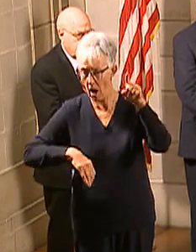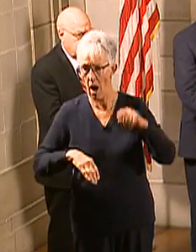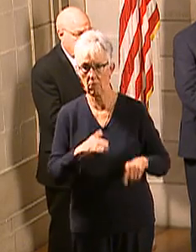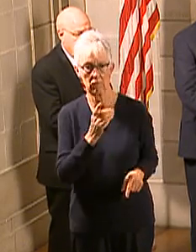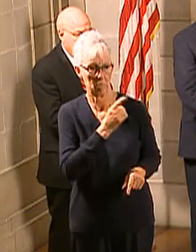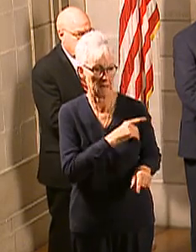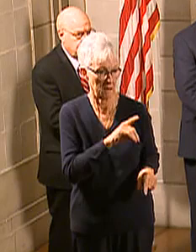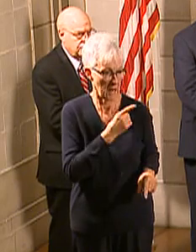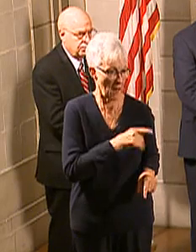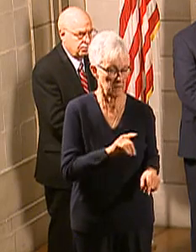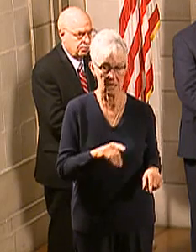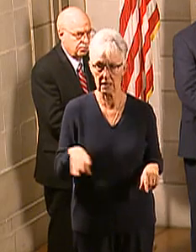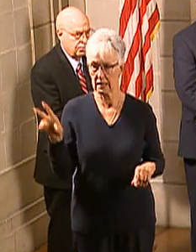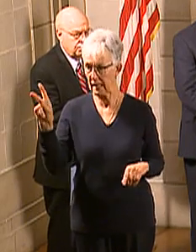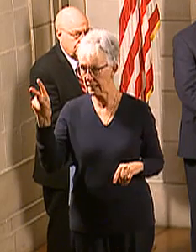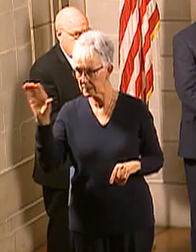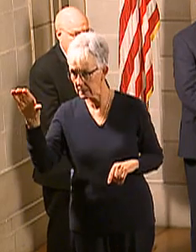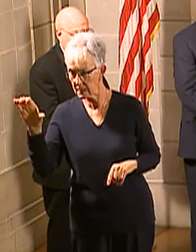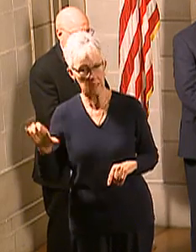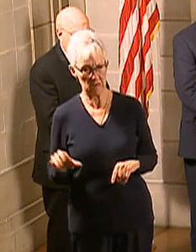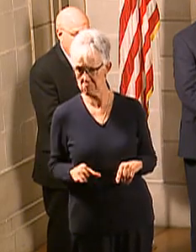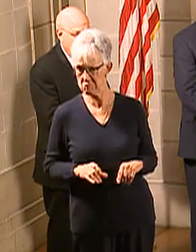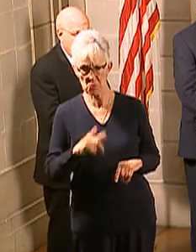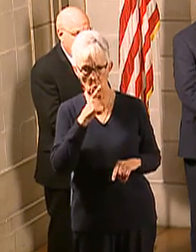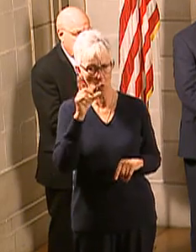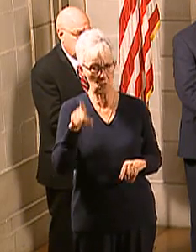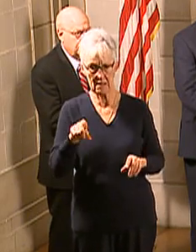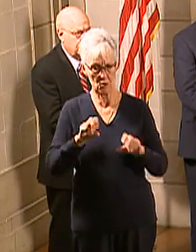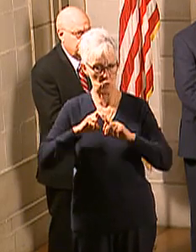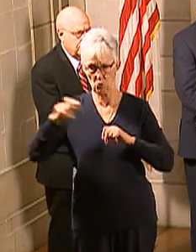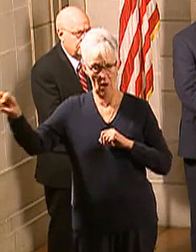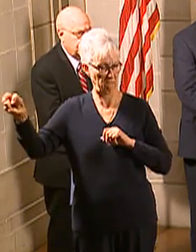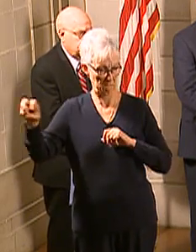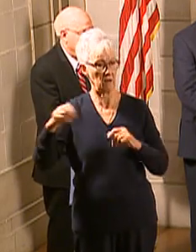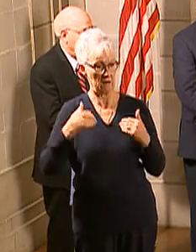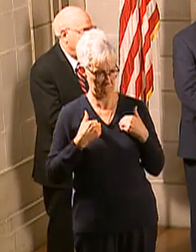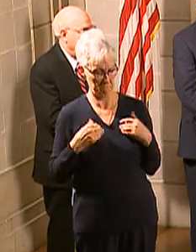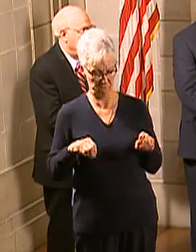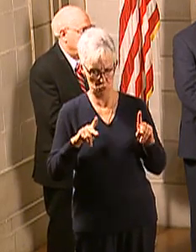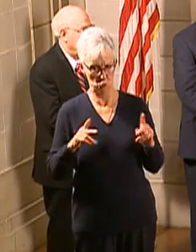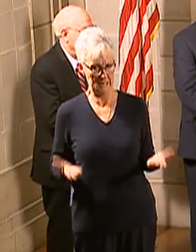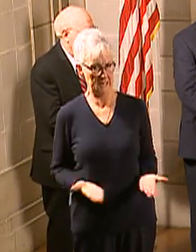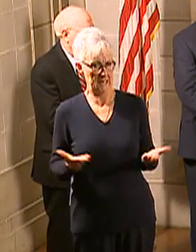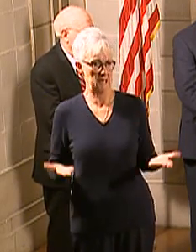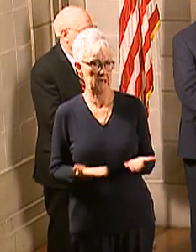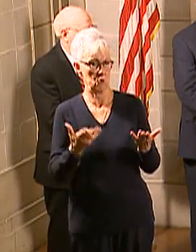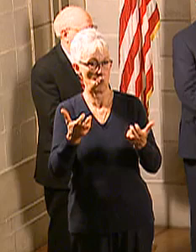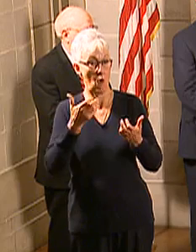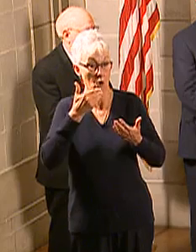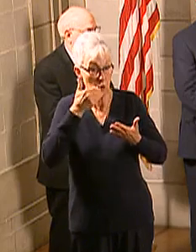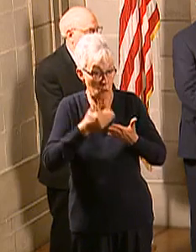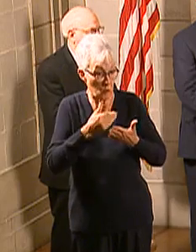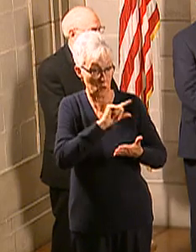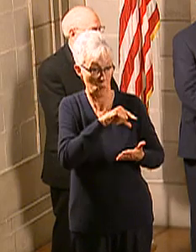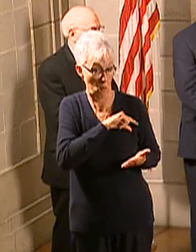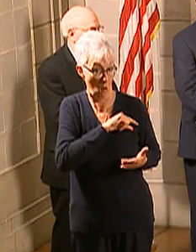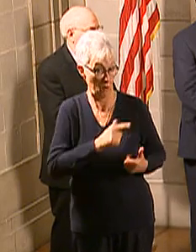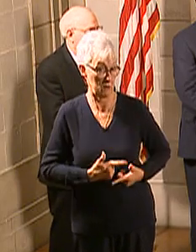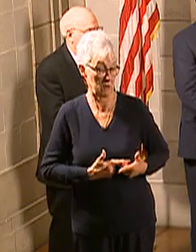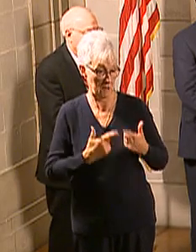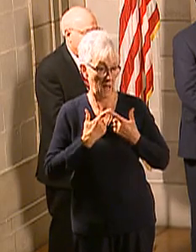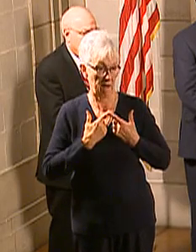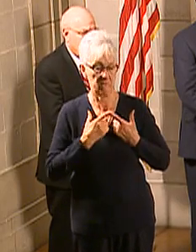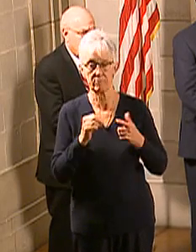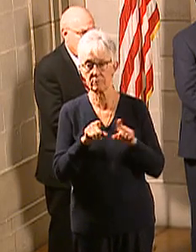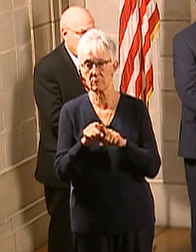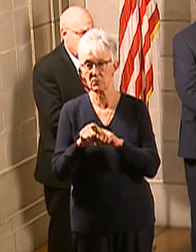Kansas City, that there's great opportunities back here in Nebraska. If you want a better quality of life, you can move here. And then we also are targeting those